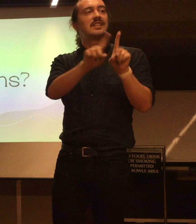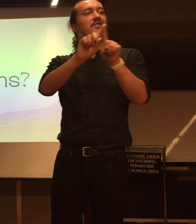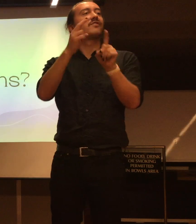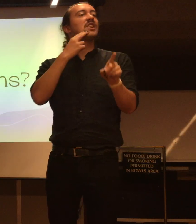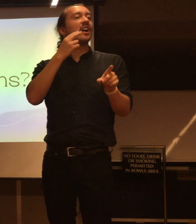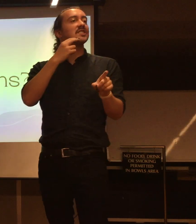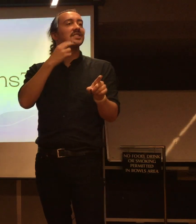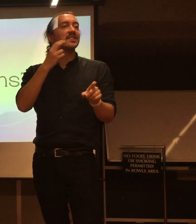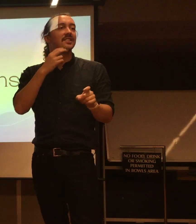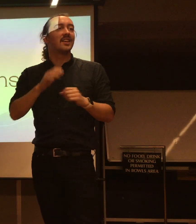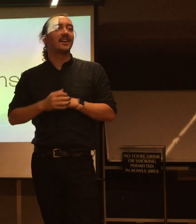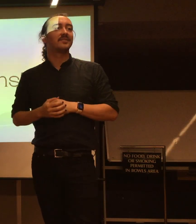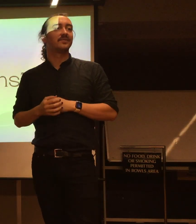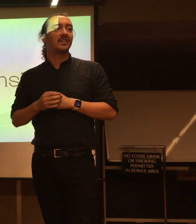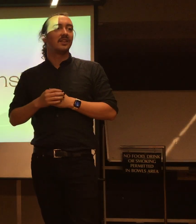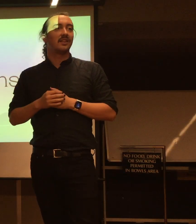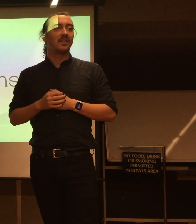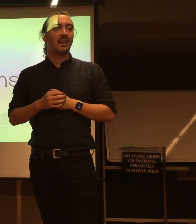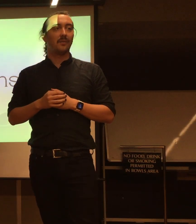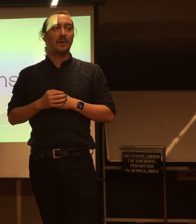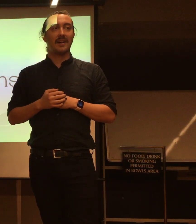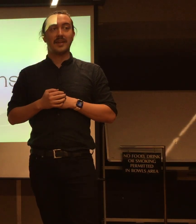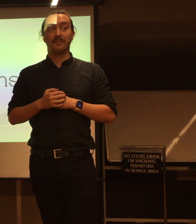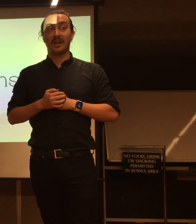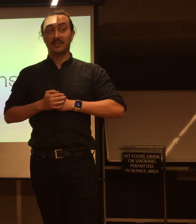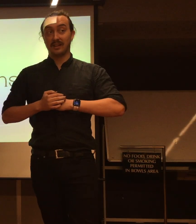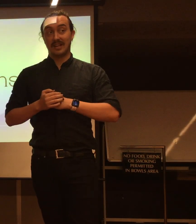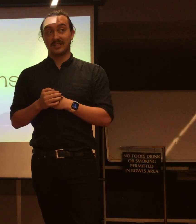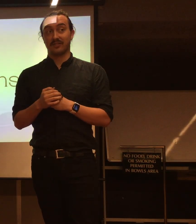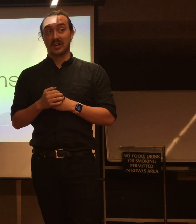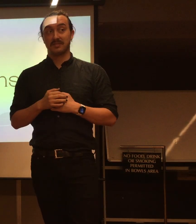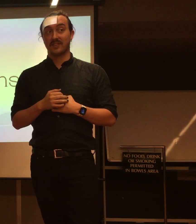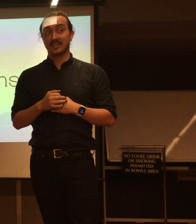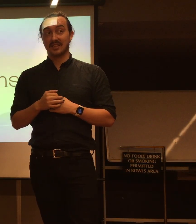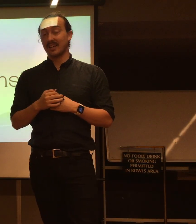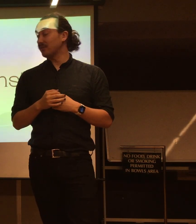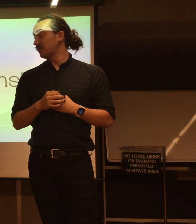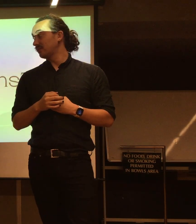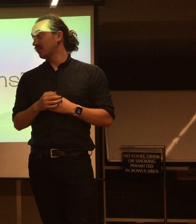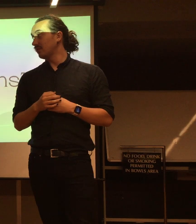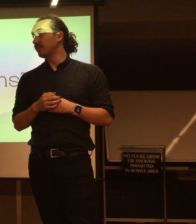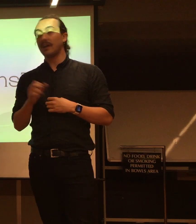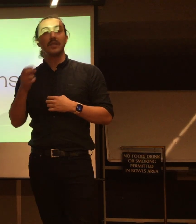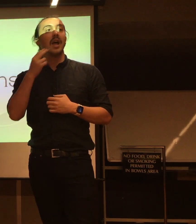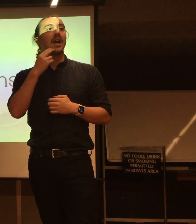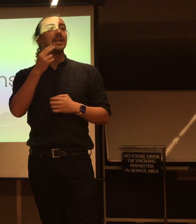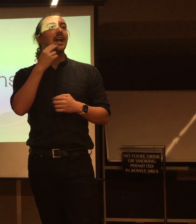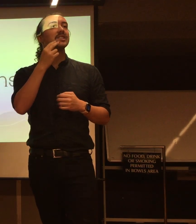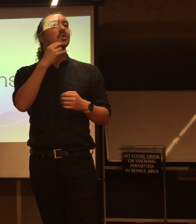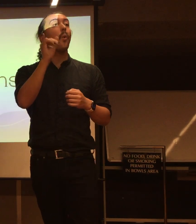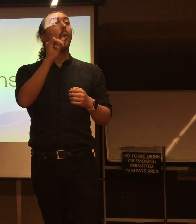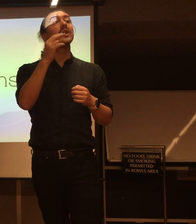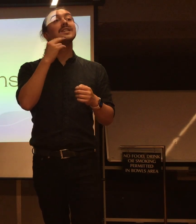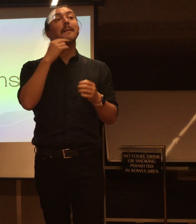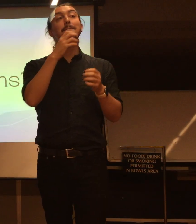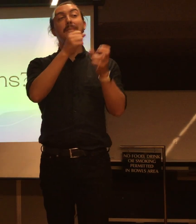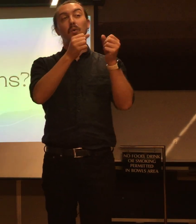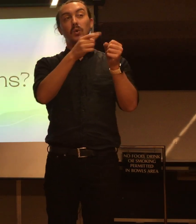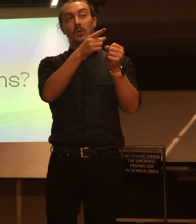Nuts, yeah, different nuts. Yeah. What about them? Yeah, different types of nuts, are they? Nuts or nut milk?